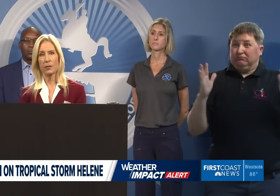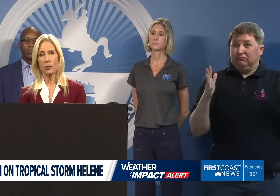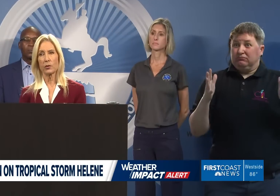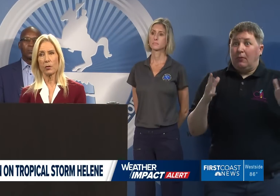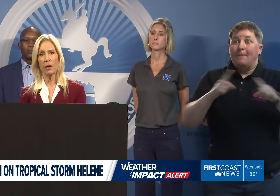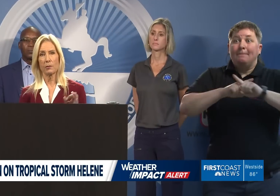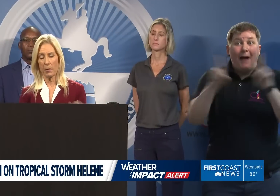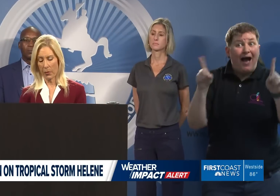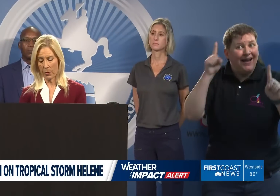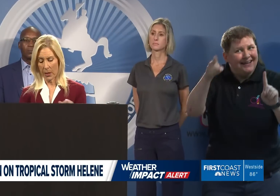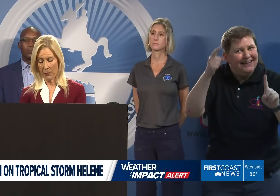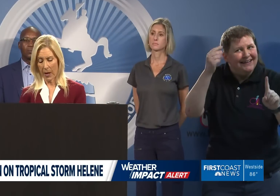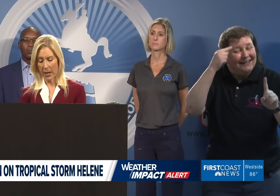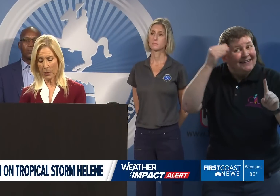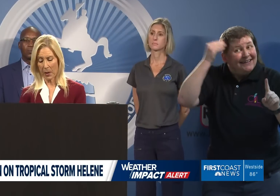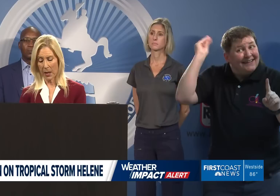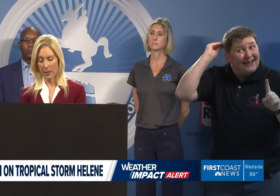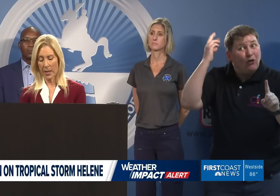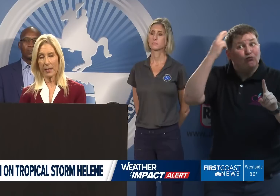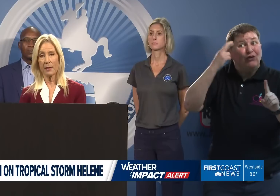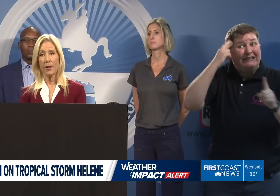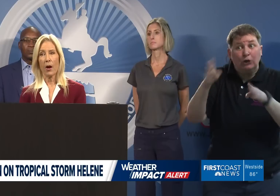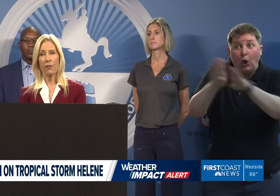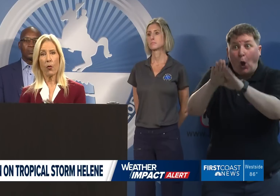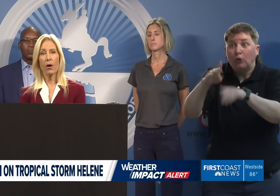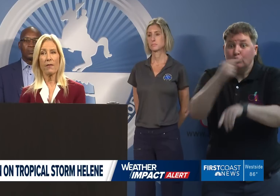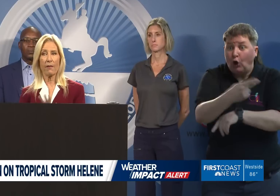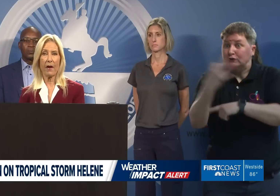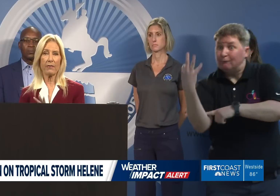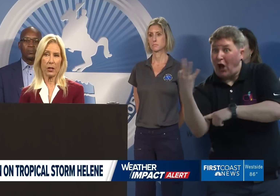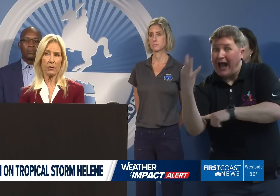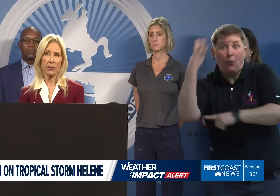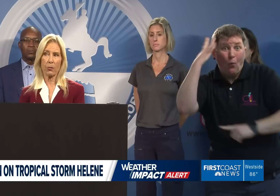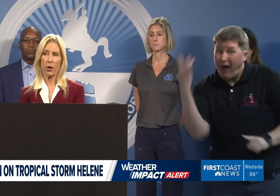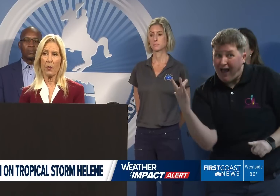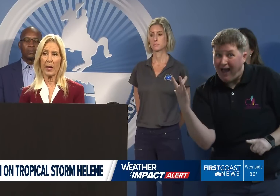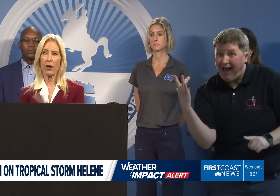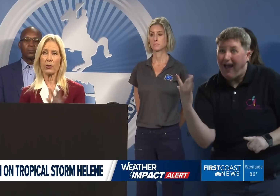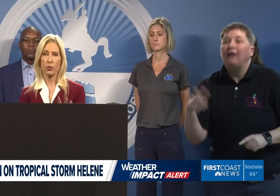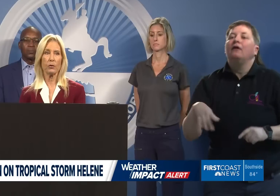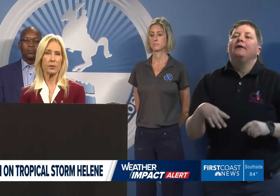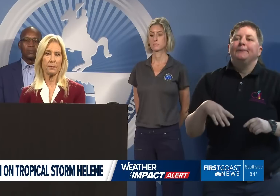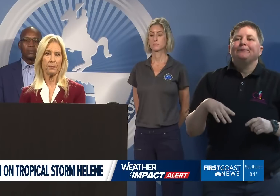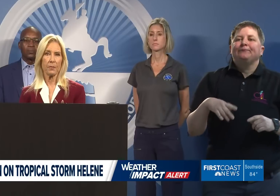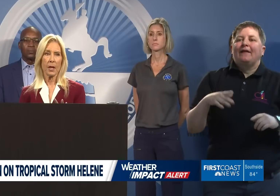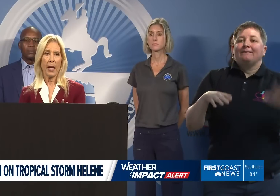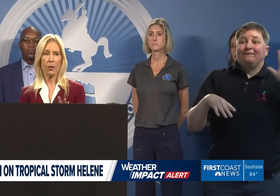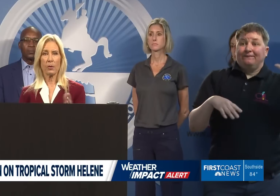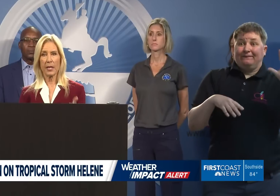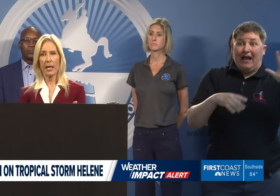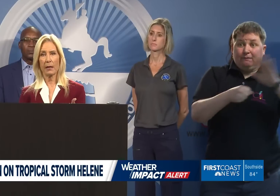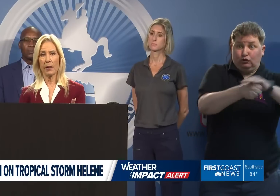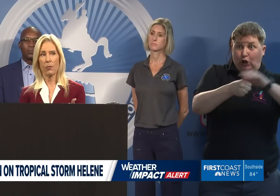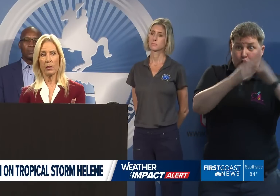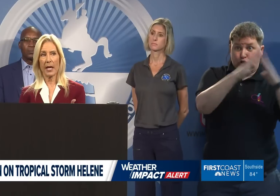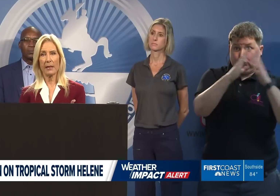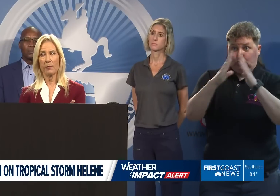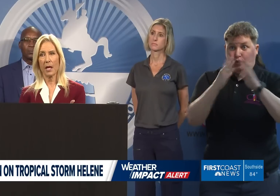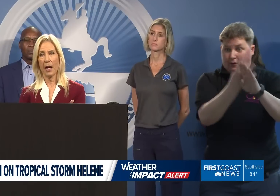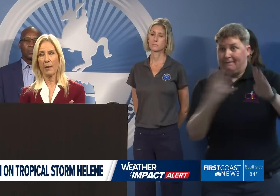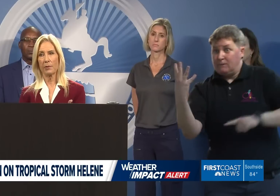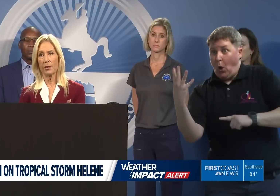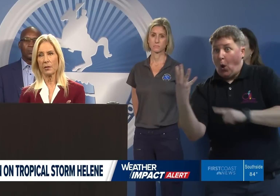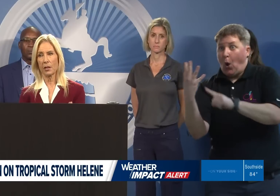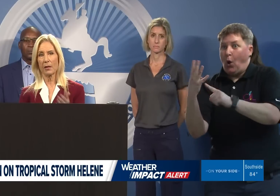the reason that schools are closed both Thursday and Friday is because 4 of our 5 shelters that we're opening are schools. And it will take